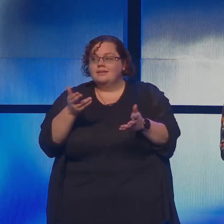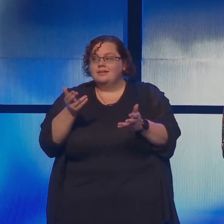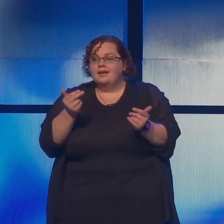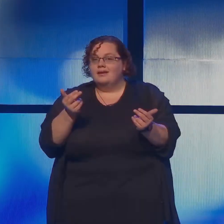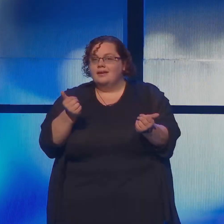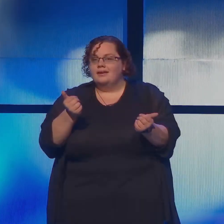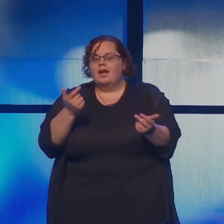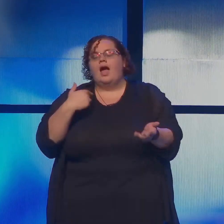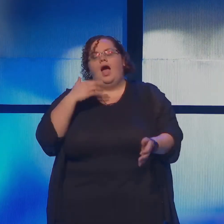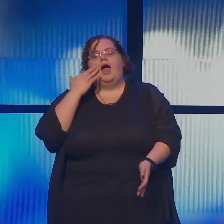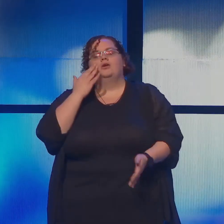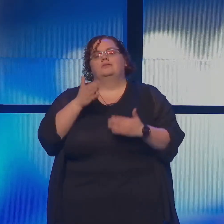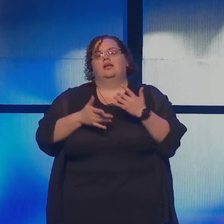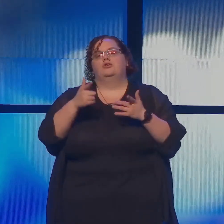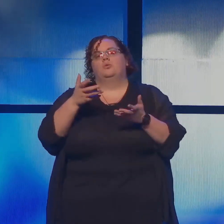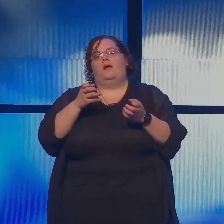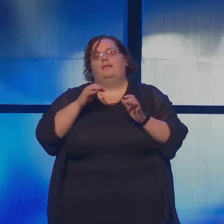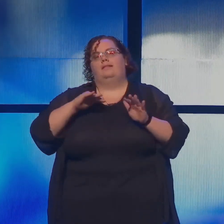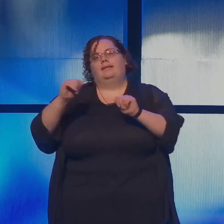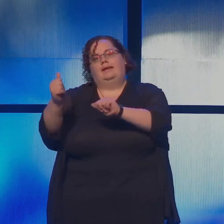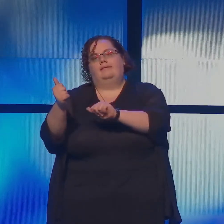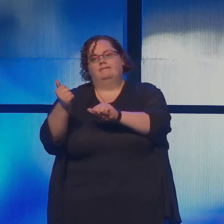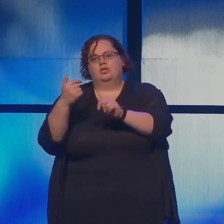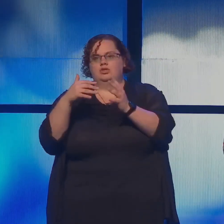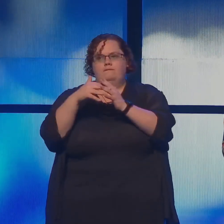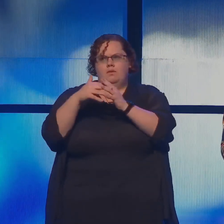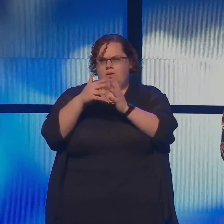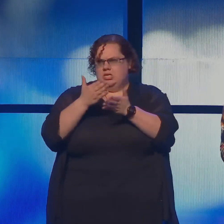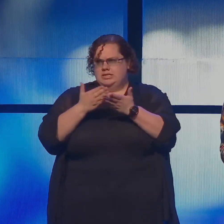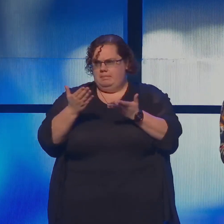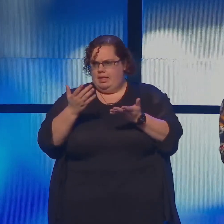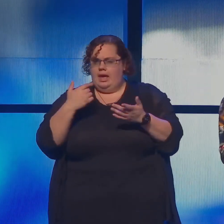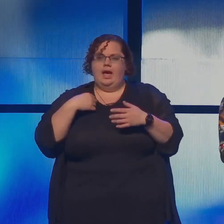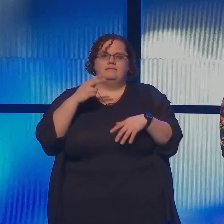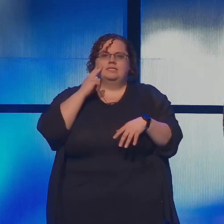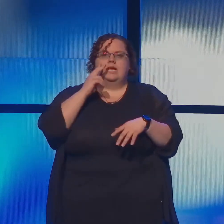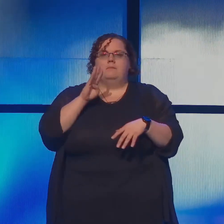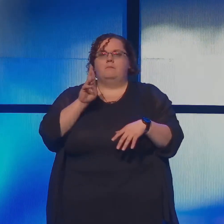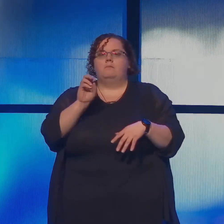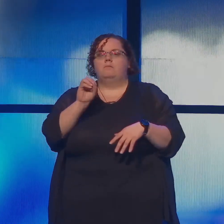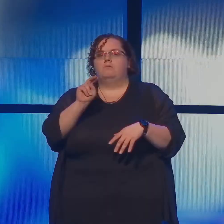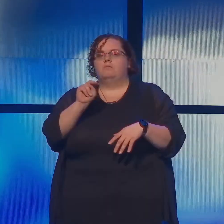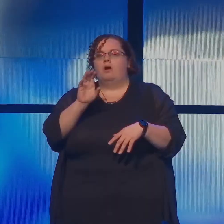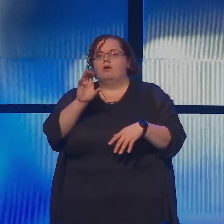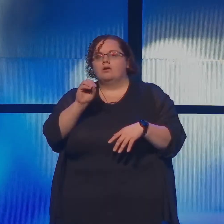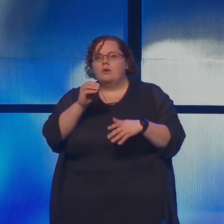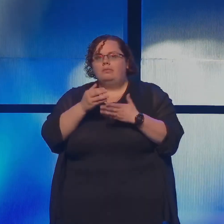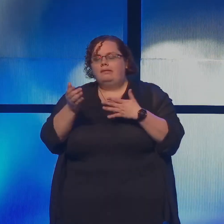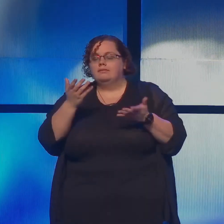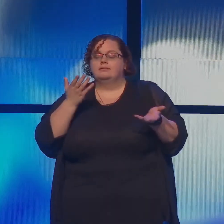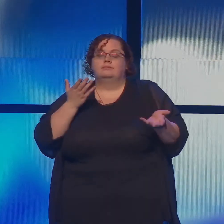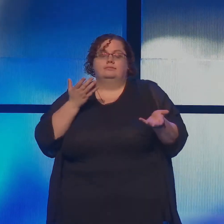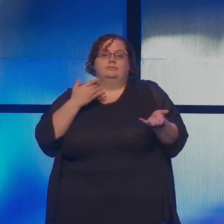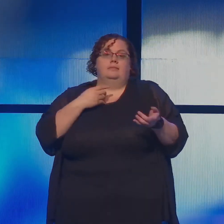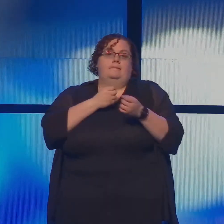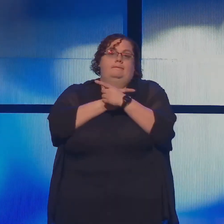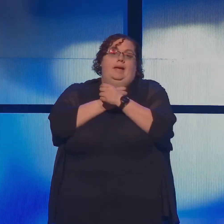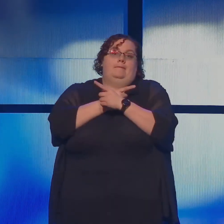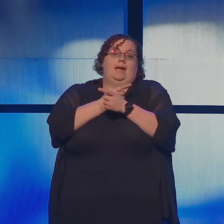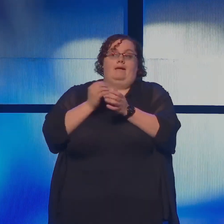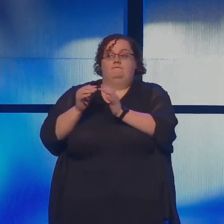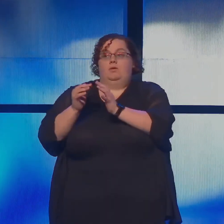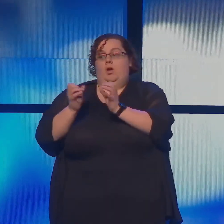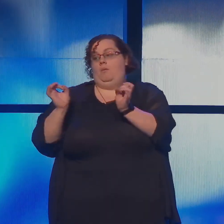it's fine. It's the end. I know, you guys want to get out. There's like football or something today. I've seen Broncos stuff. Again, Batman, don't know much. Football, I'm even